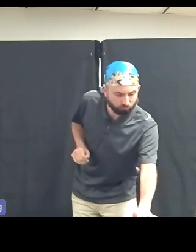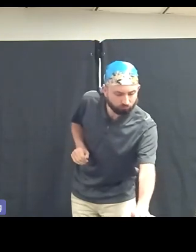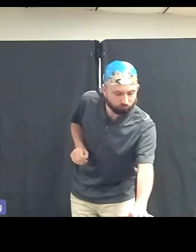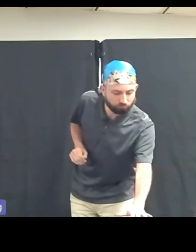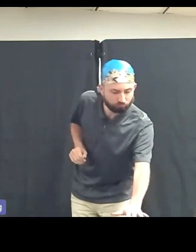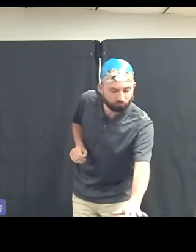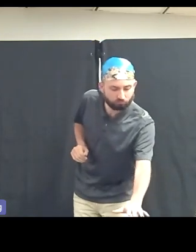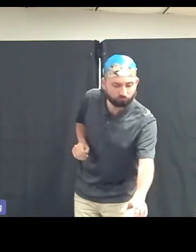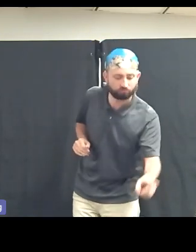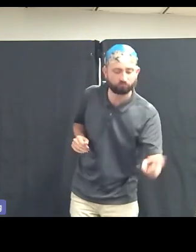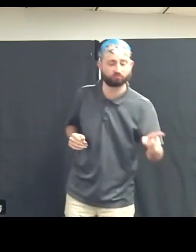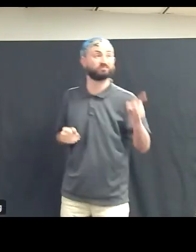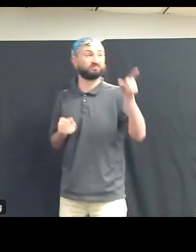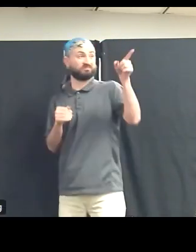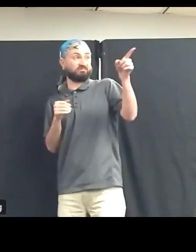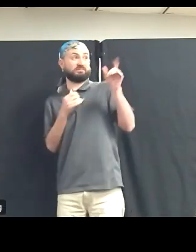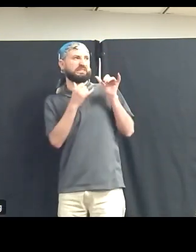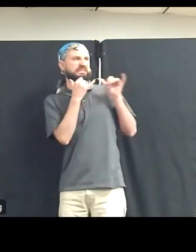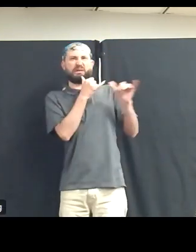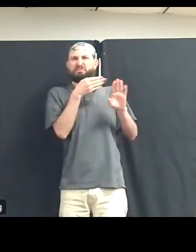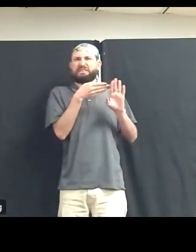standing procedures.